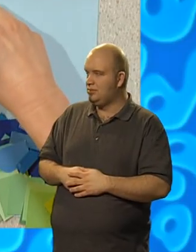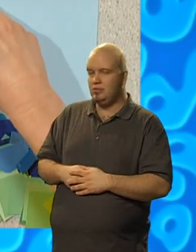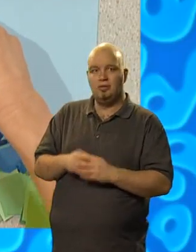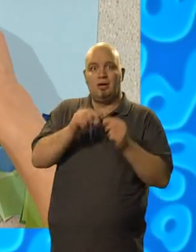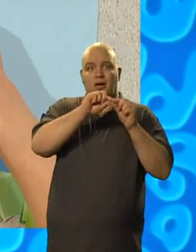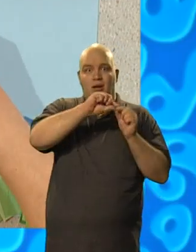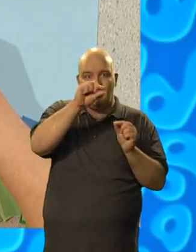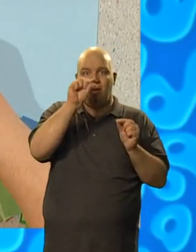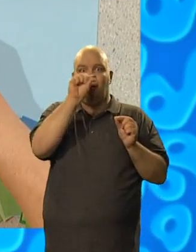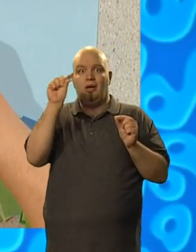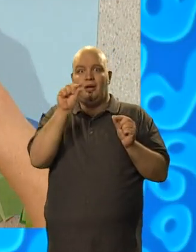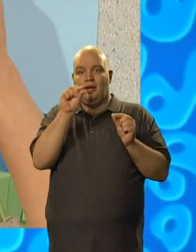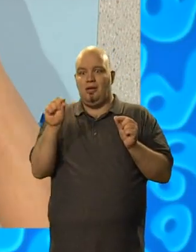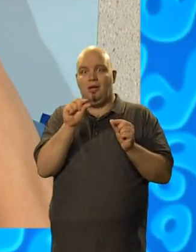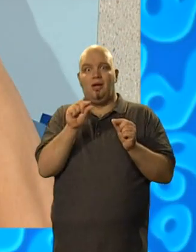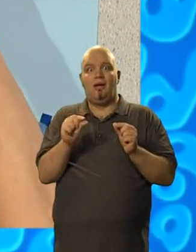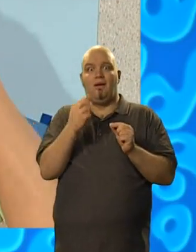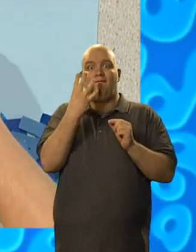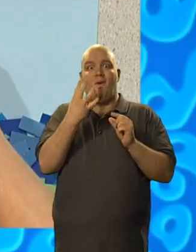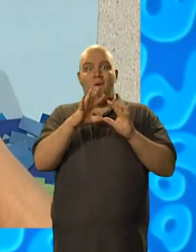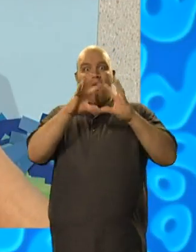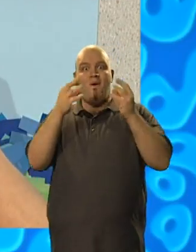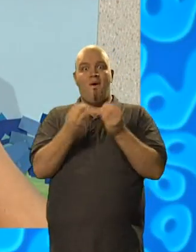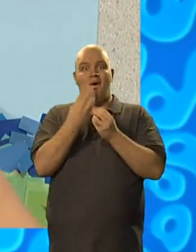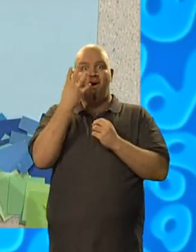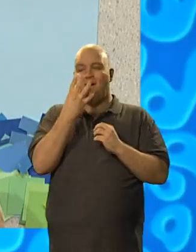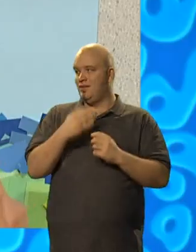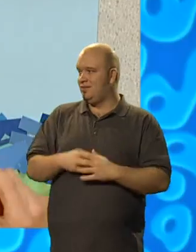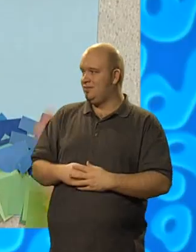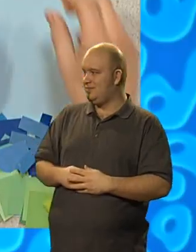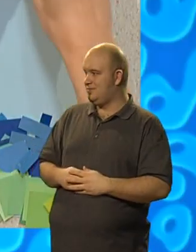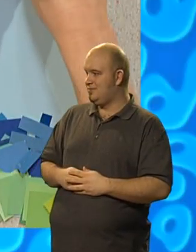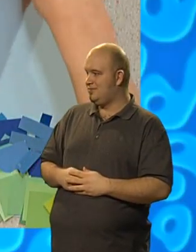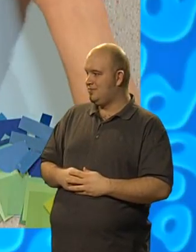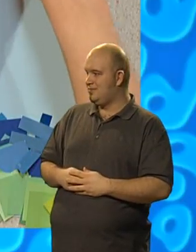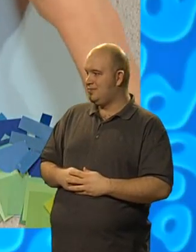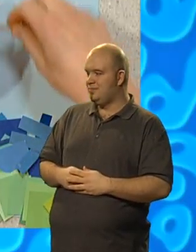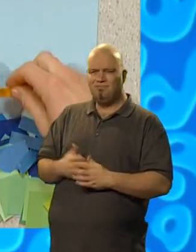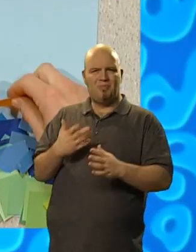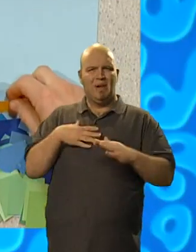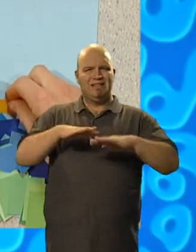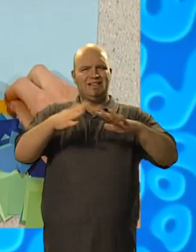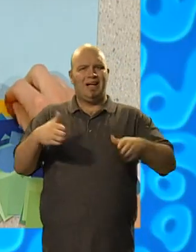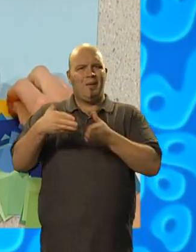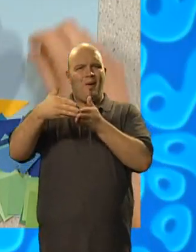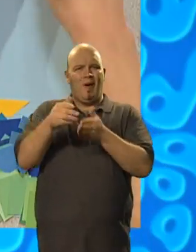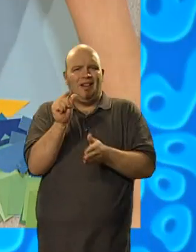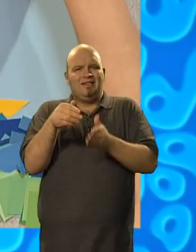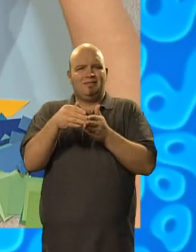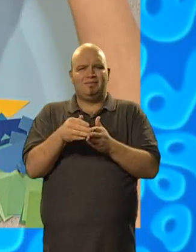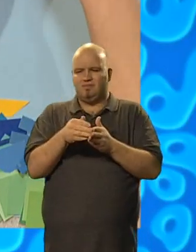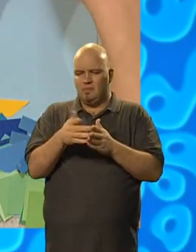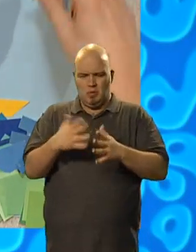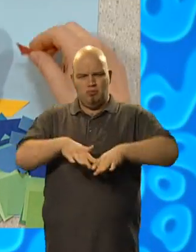2, 3, 4. And how about a little boat on the sea? On the